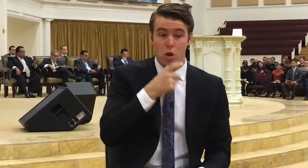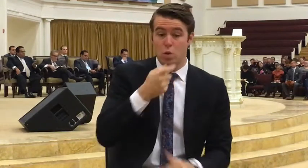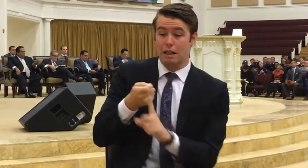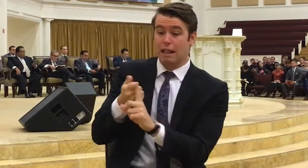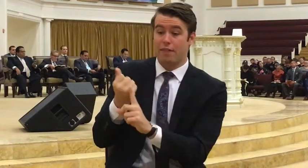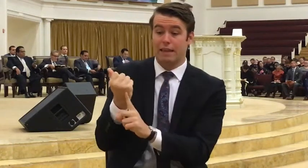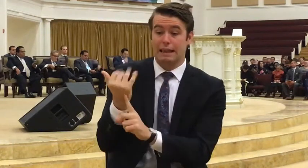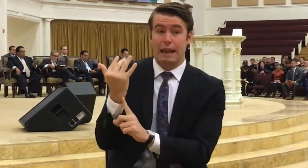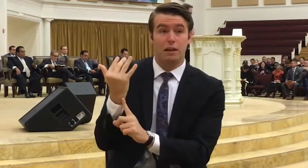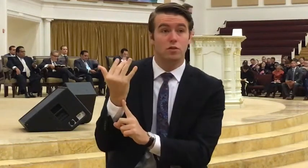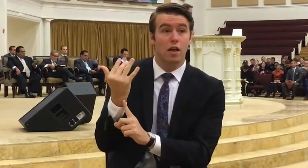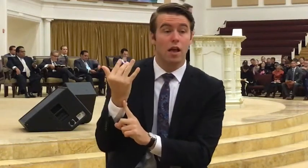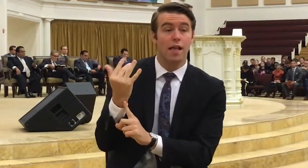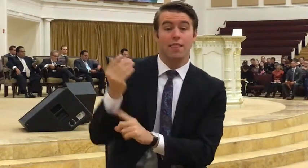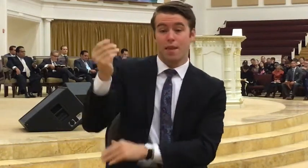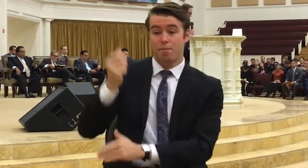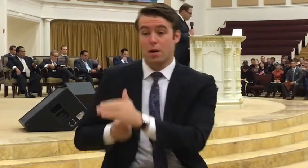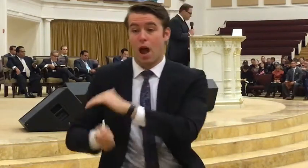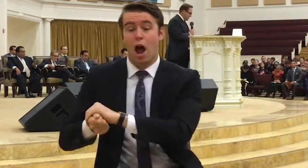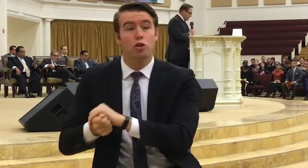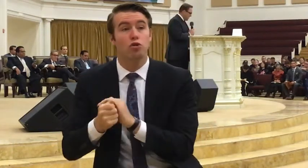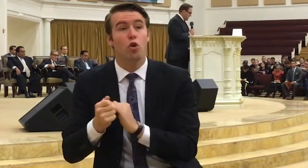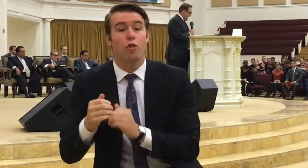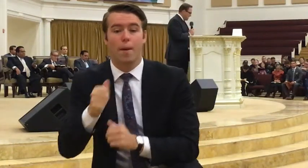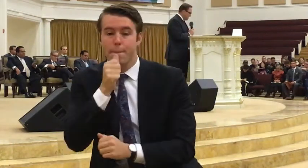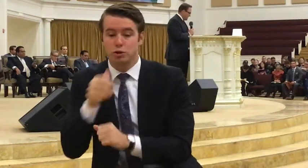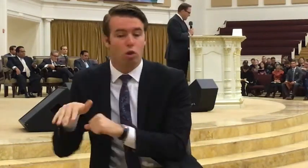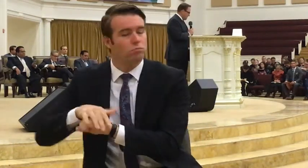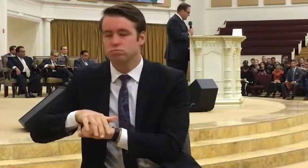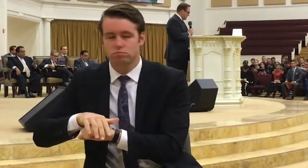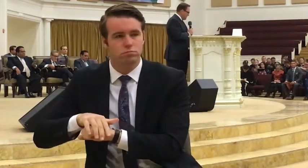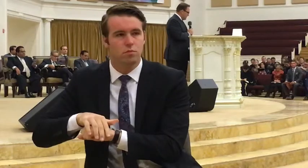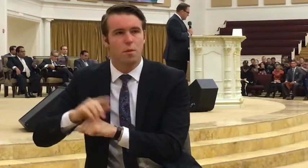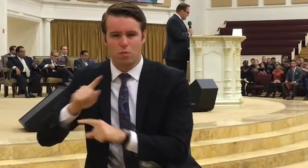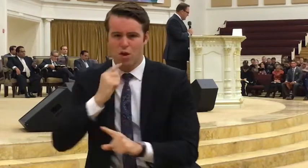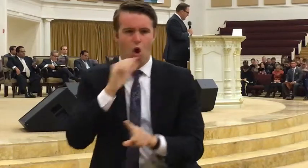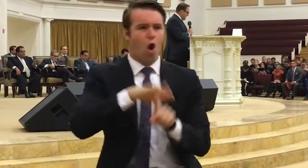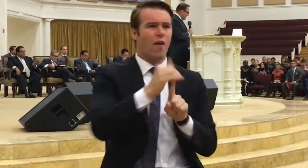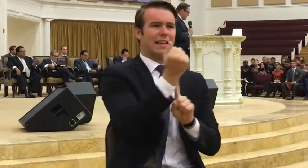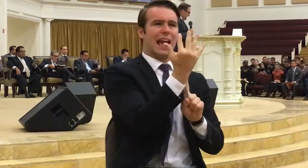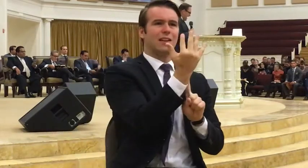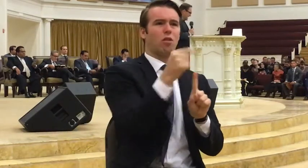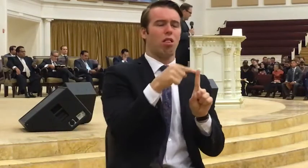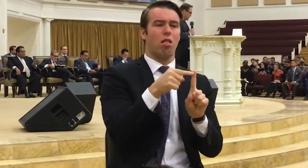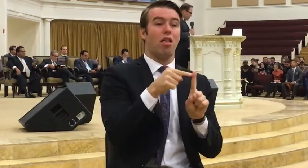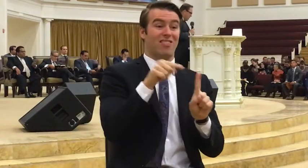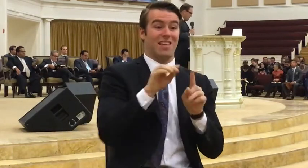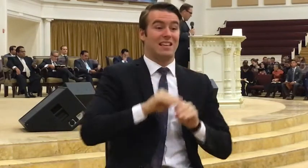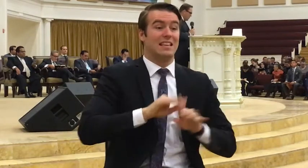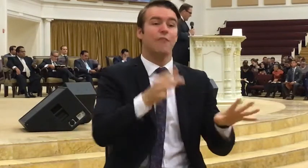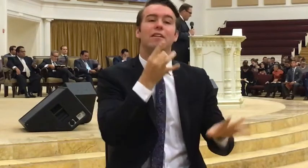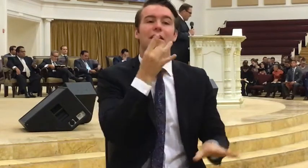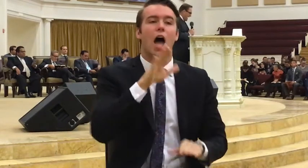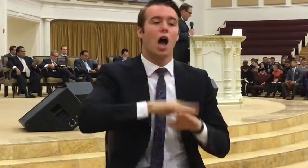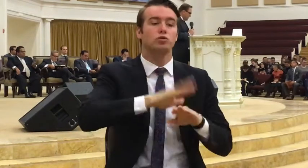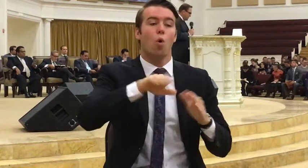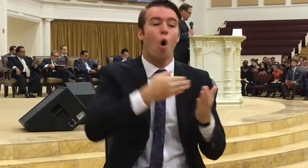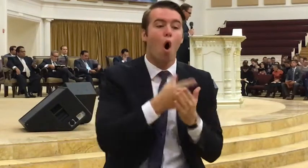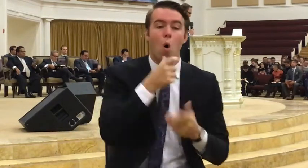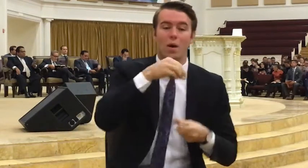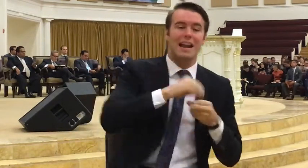candle and put it under a bushel, but on a candlestick, and it giveth light unto all that are in